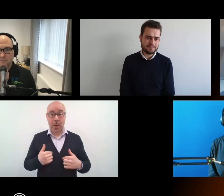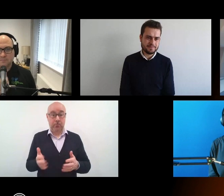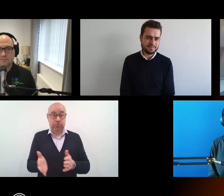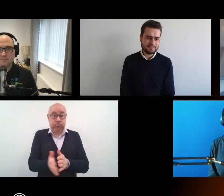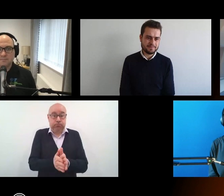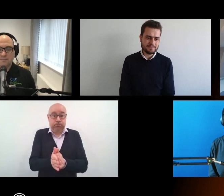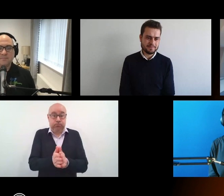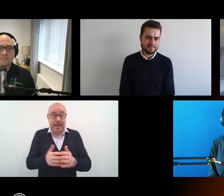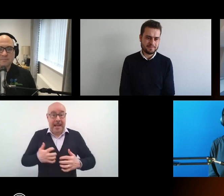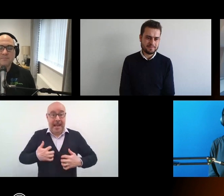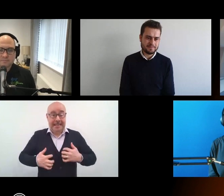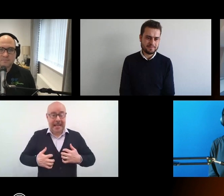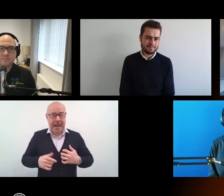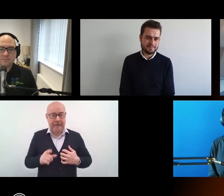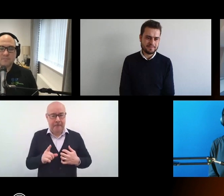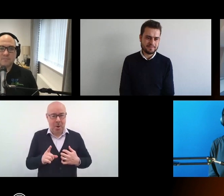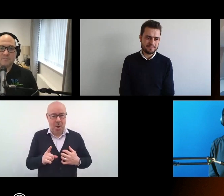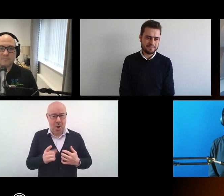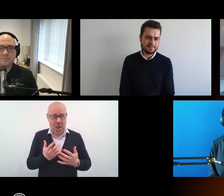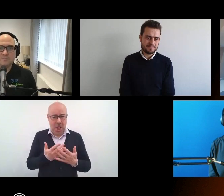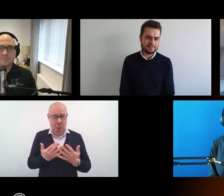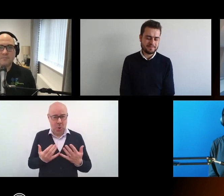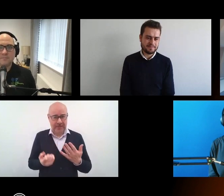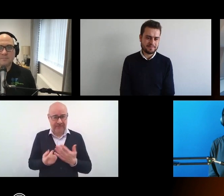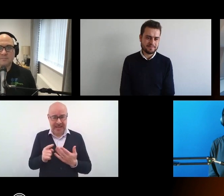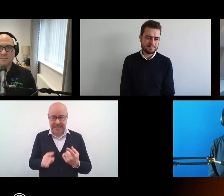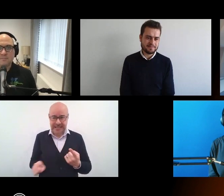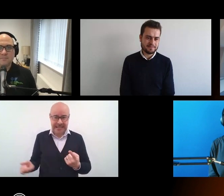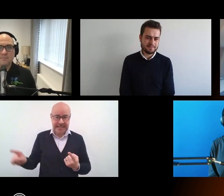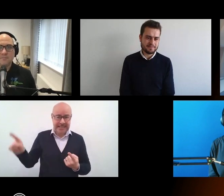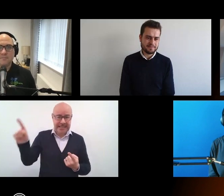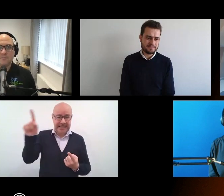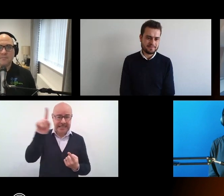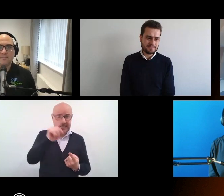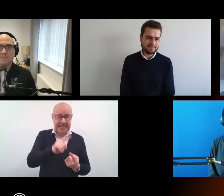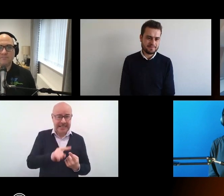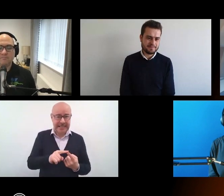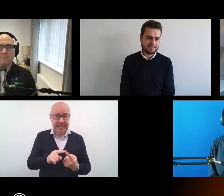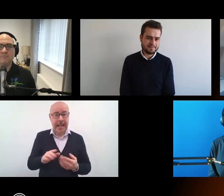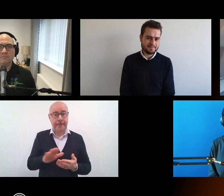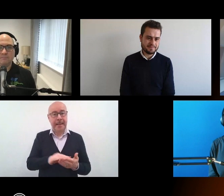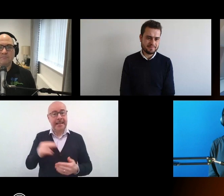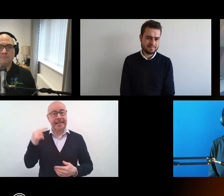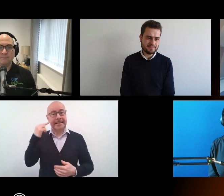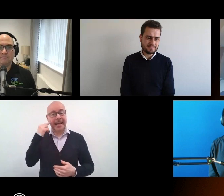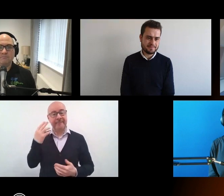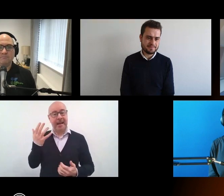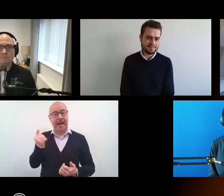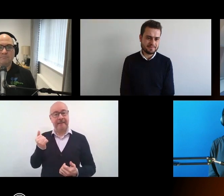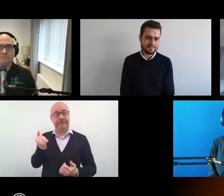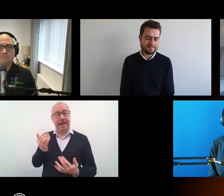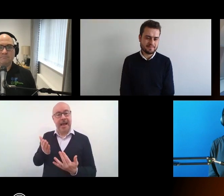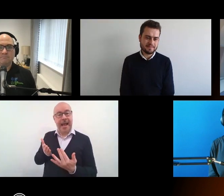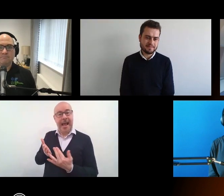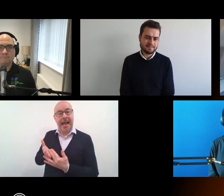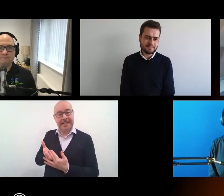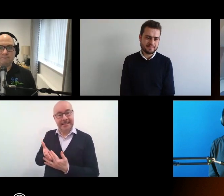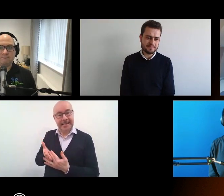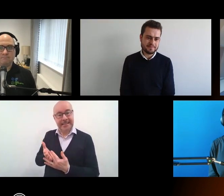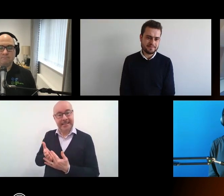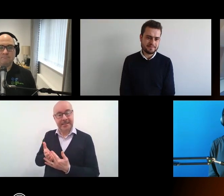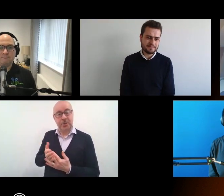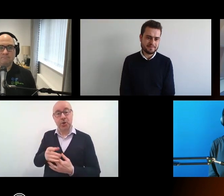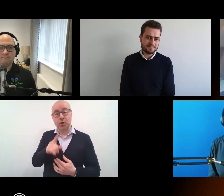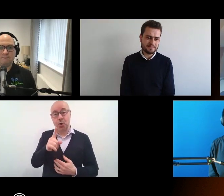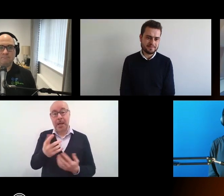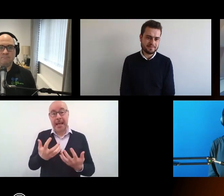that scale so that the deaf community could go and have that real experience? And so with what technology we did have back then,